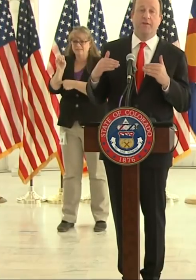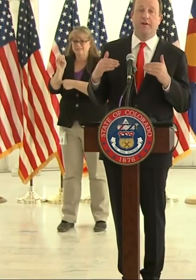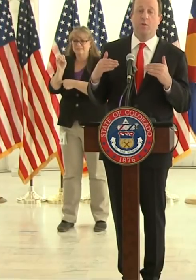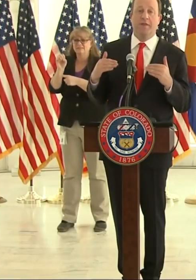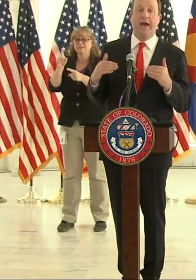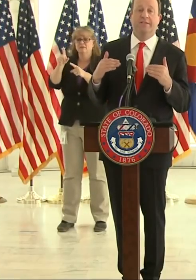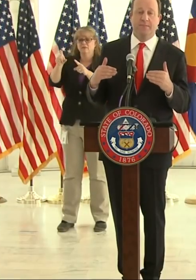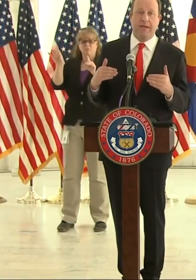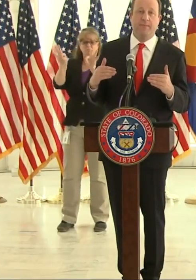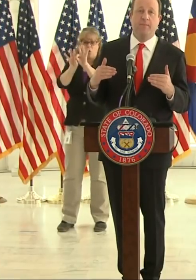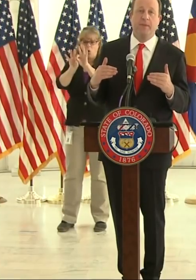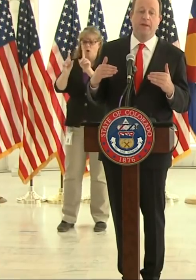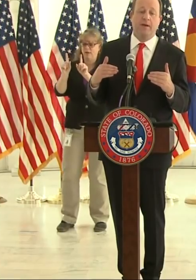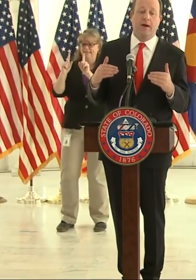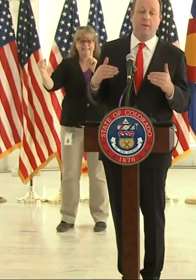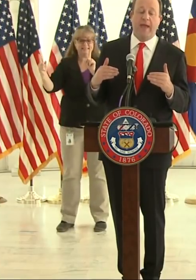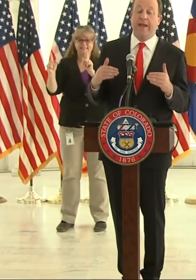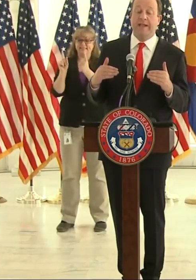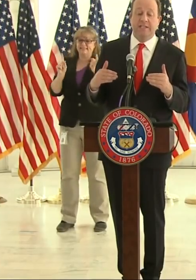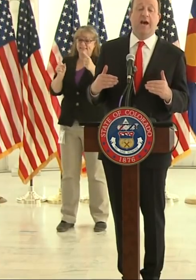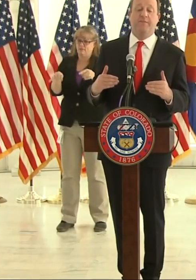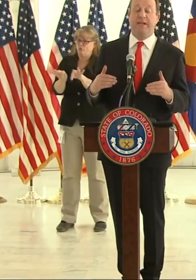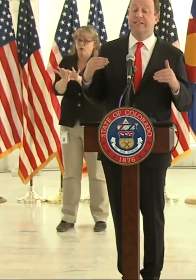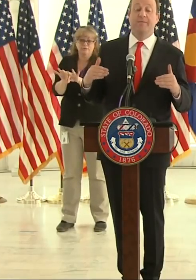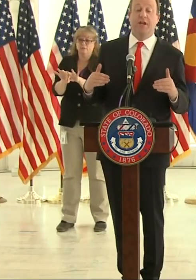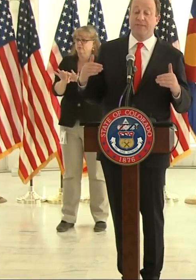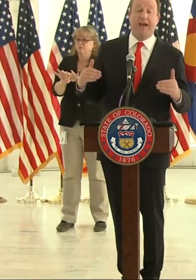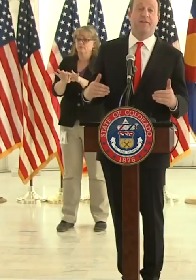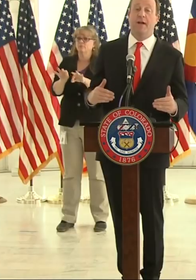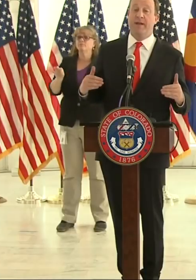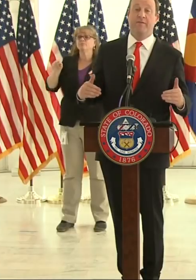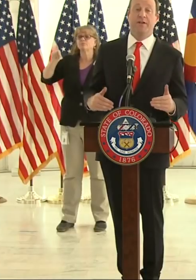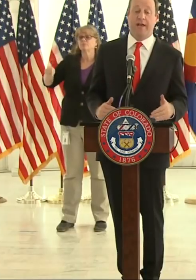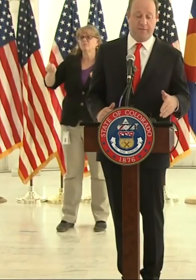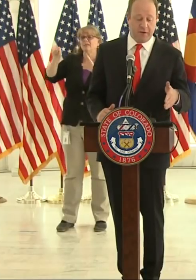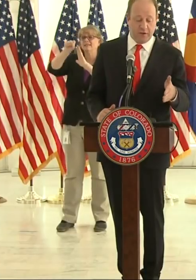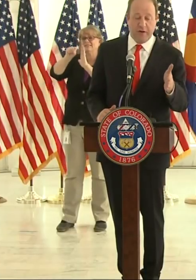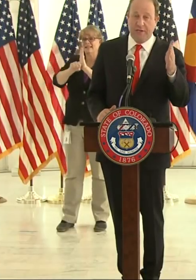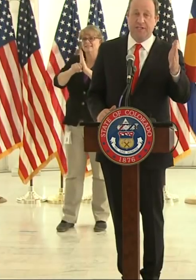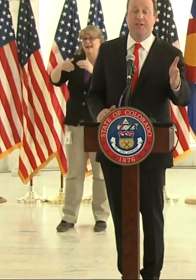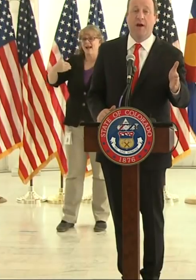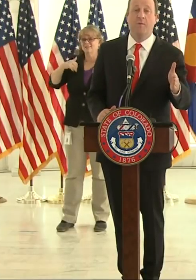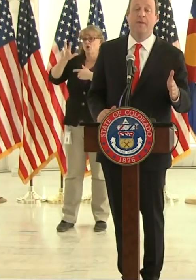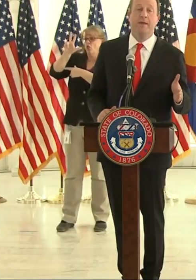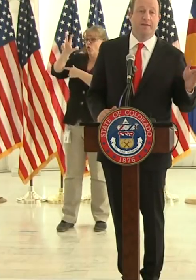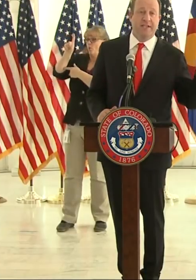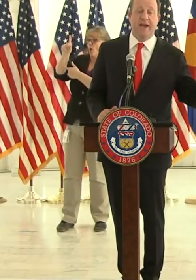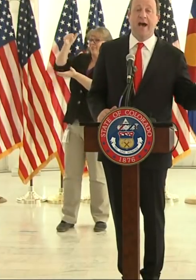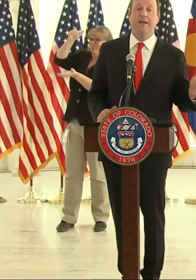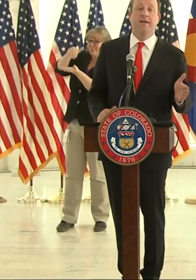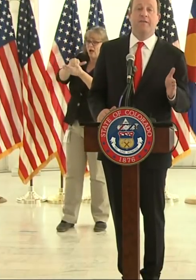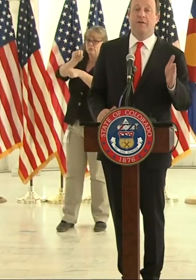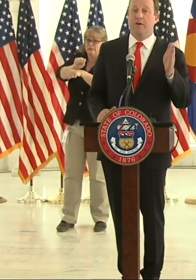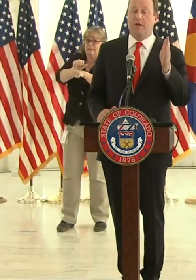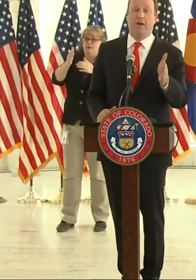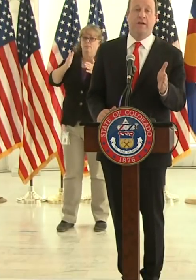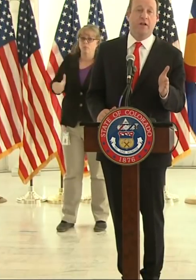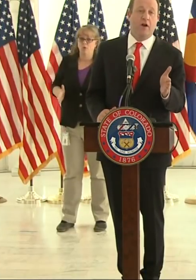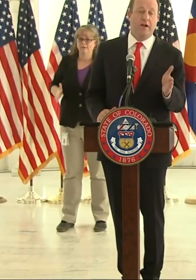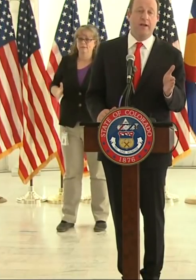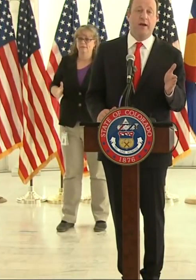employer of 31,000 people. And it's tough because some jobs have to come in every day. If they're clearing the snow, CDOT, if